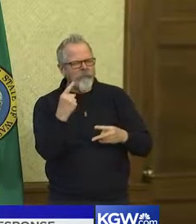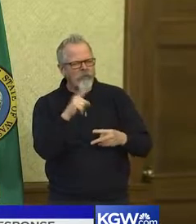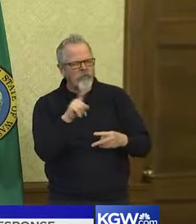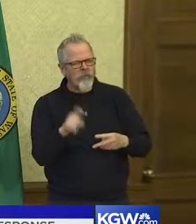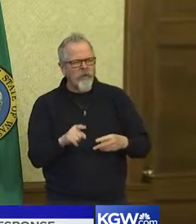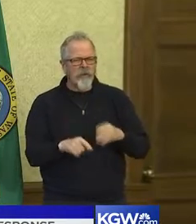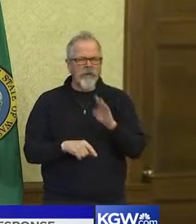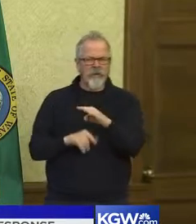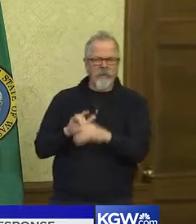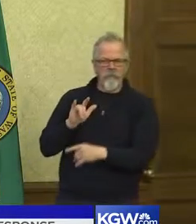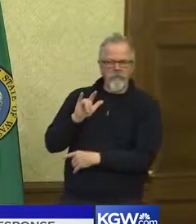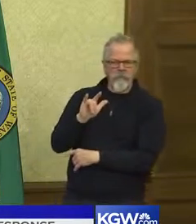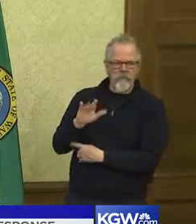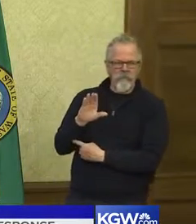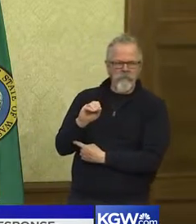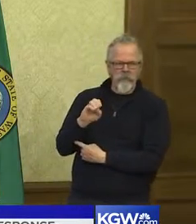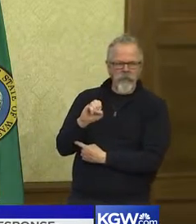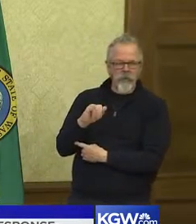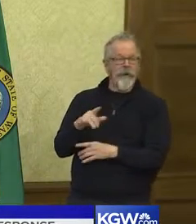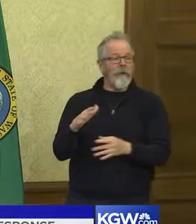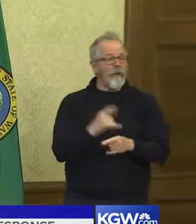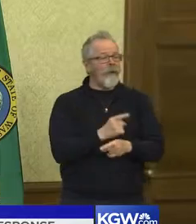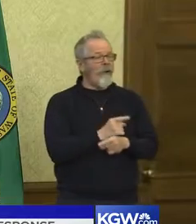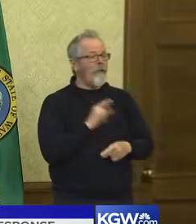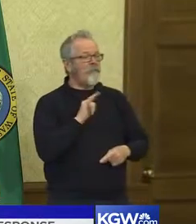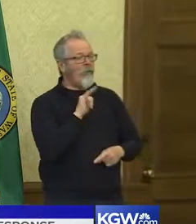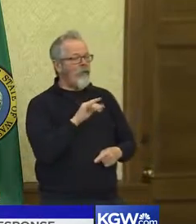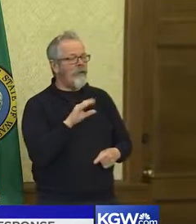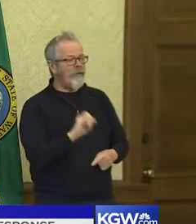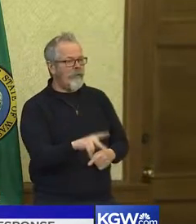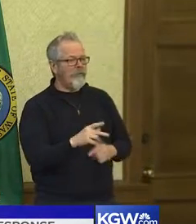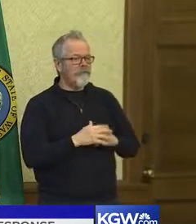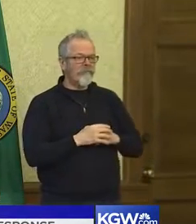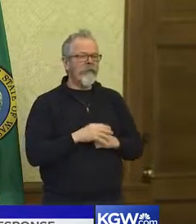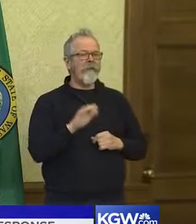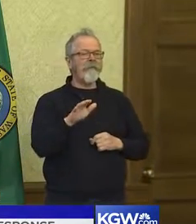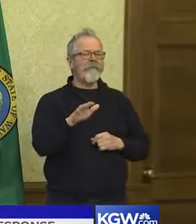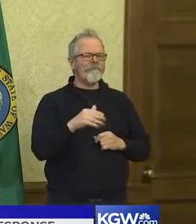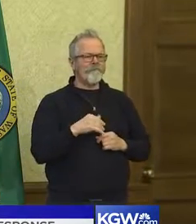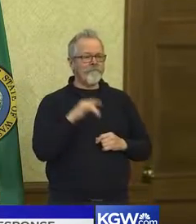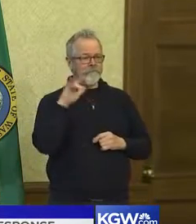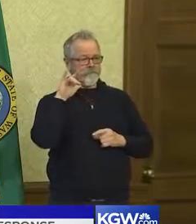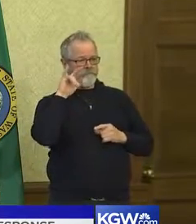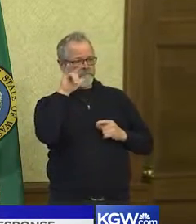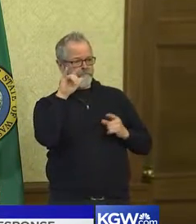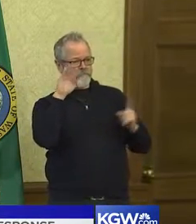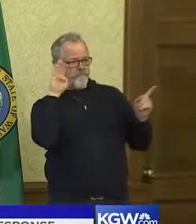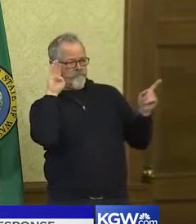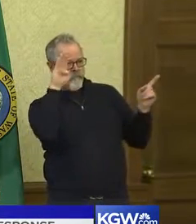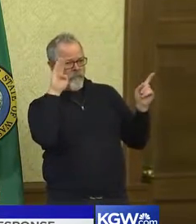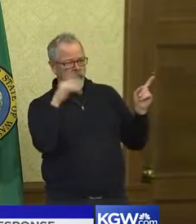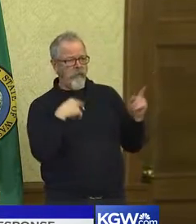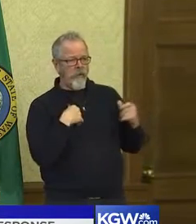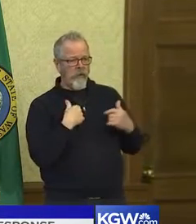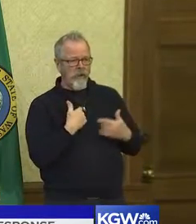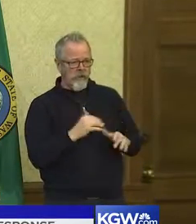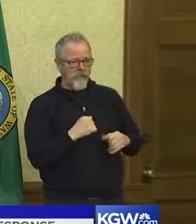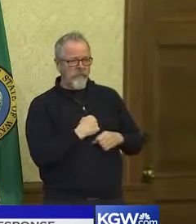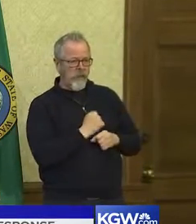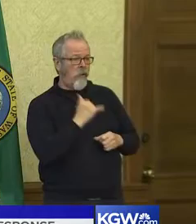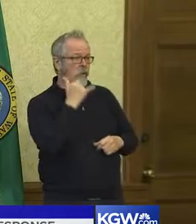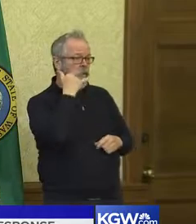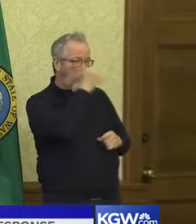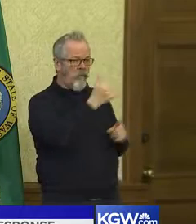Yes, well, I was unable to, we couldn't connect with Stan Deal this morning, so I didn't have a chance to talk to him about this